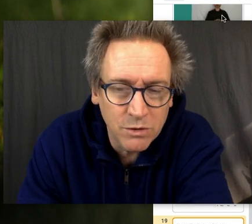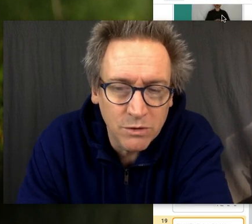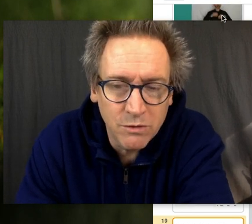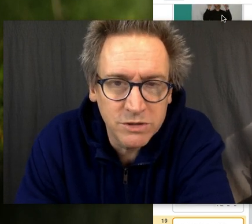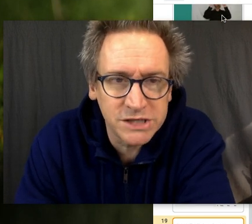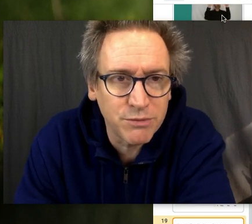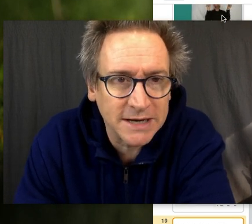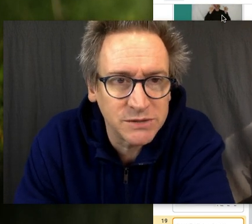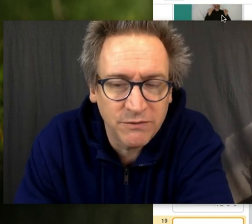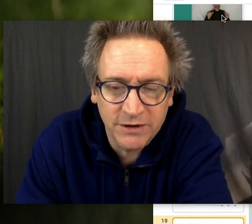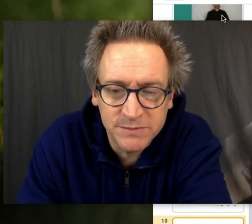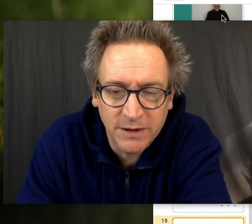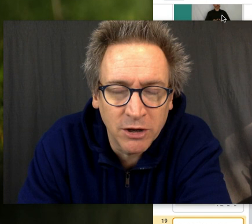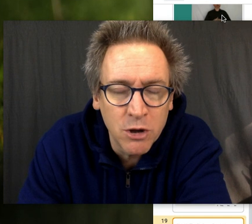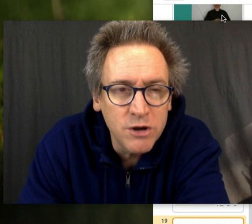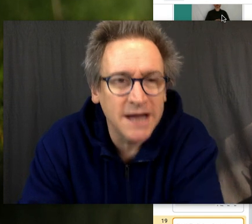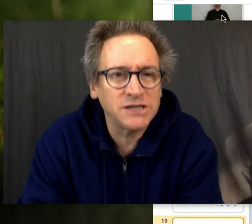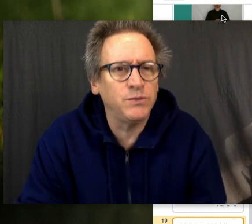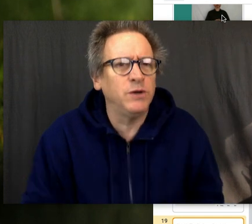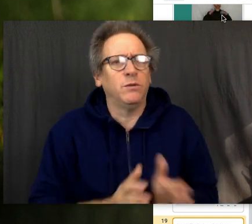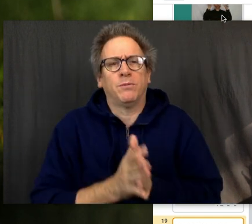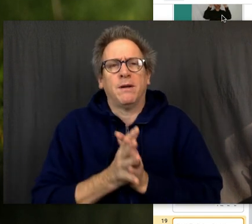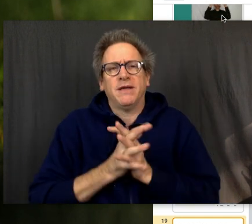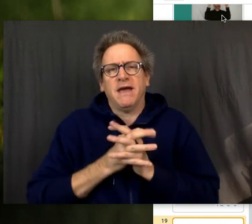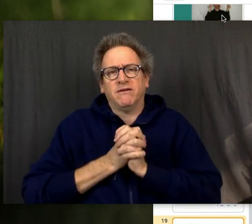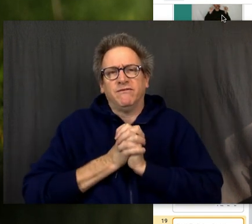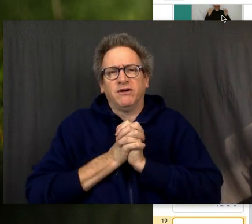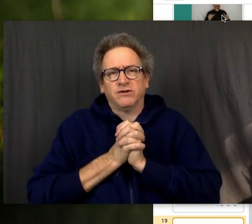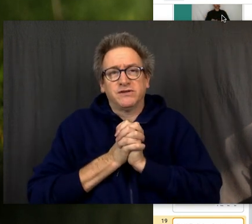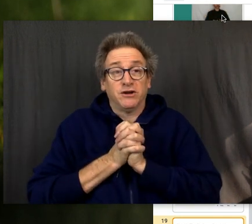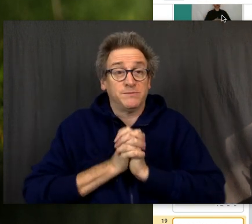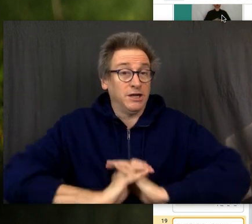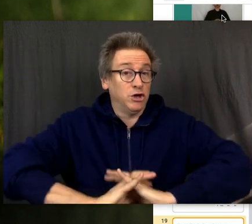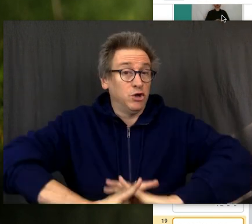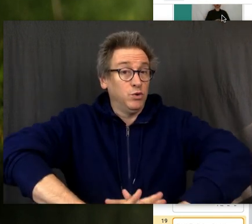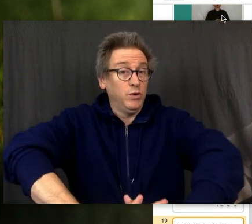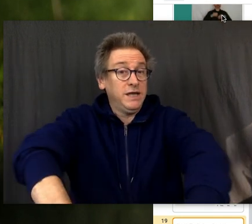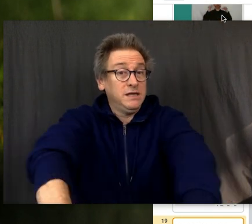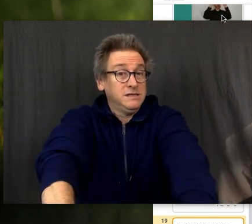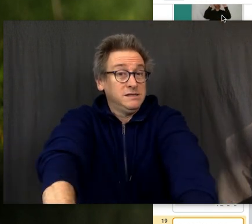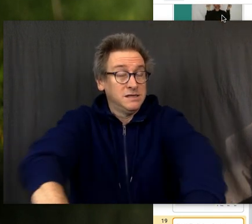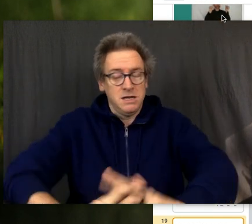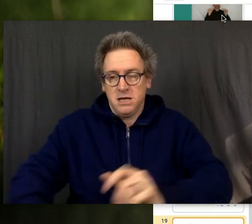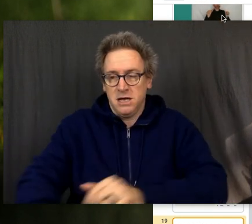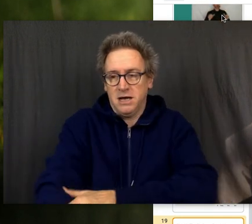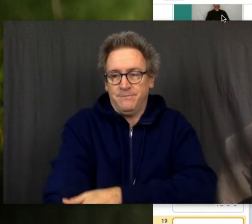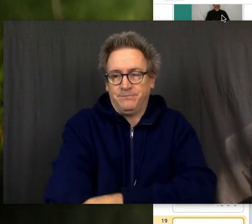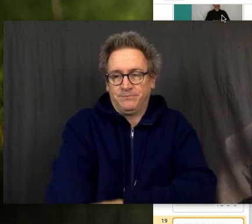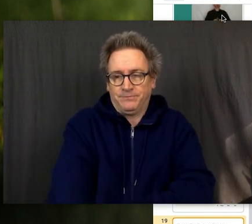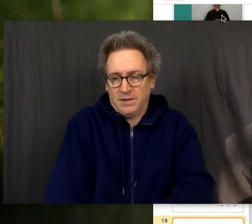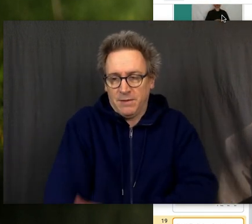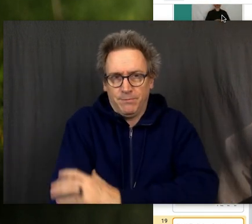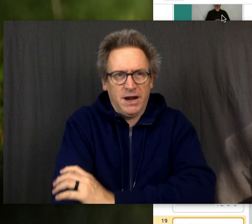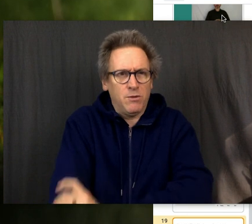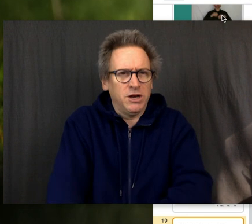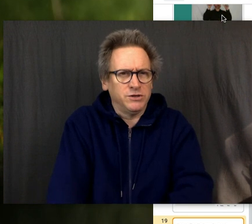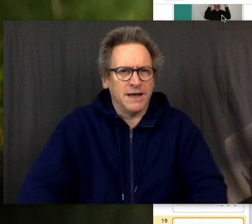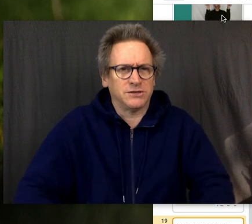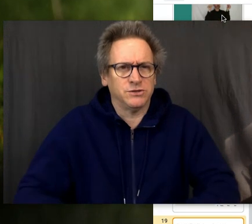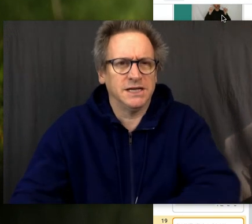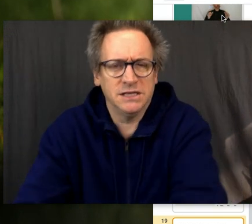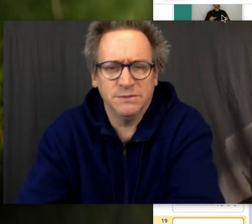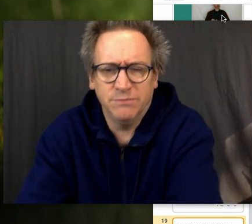So just some practice with fingerspelling. Next week, we will probably have our very first fingerspelling quiz, but I want to do